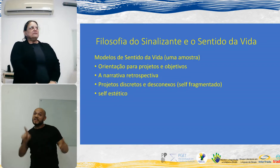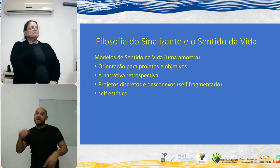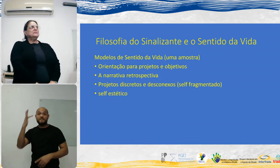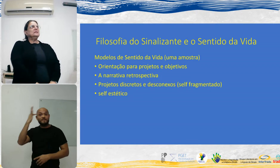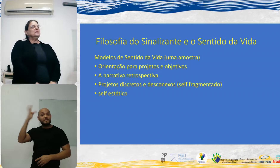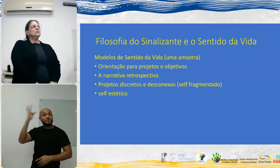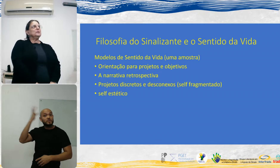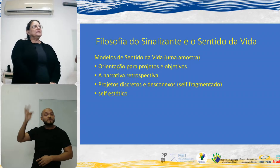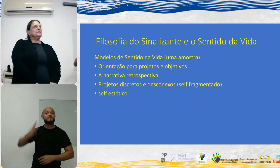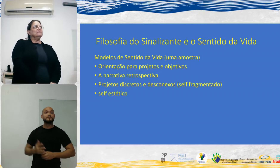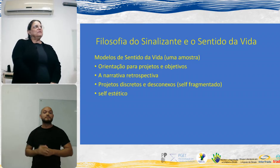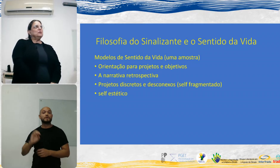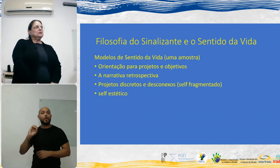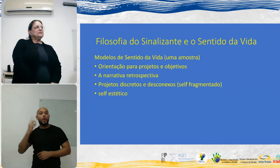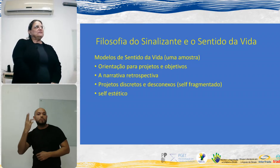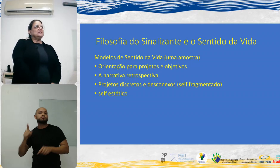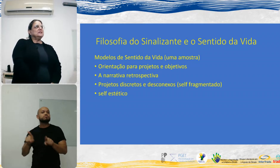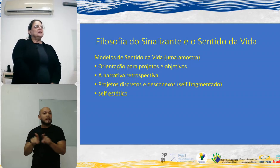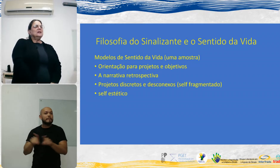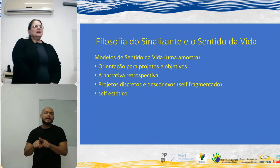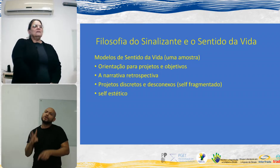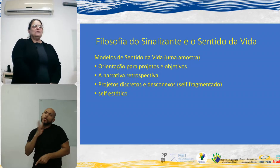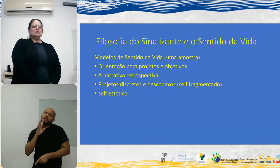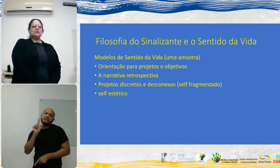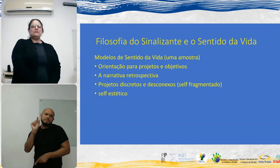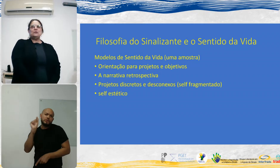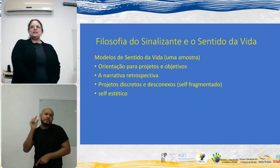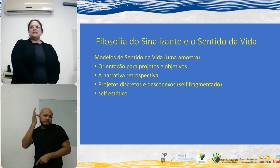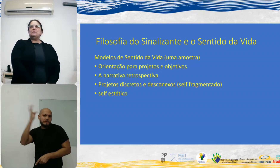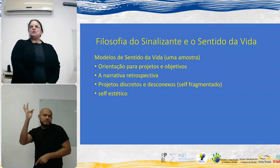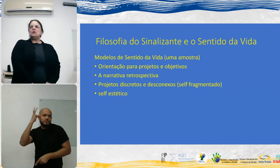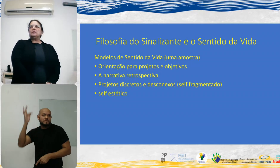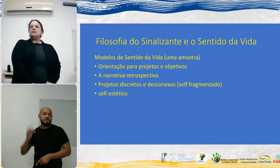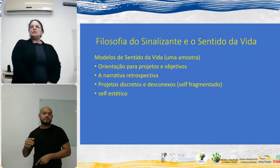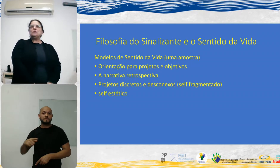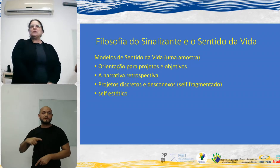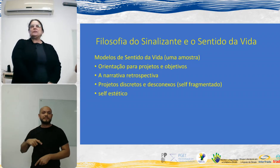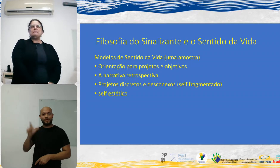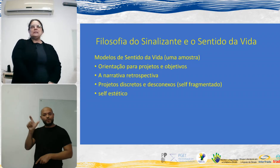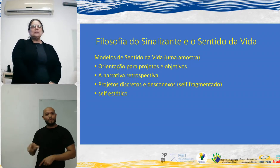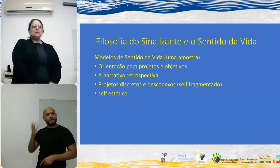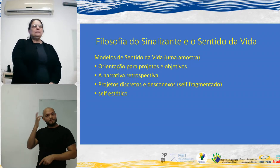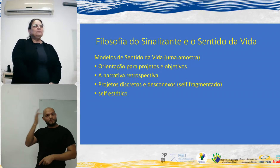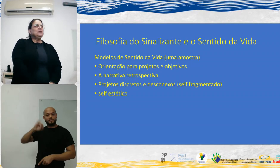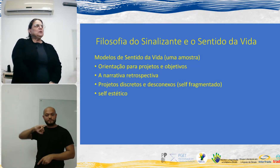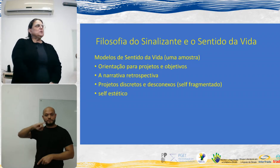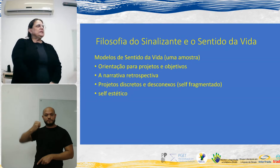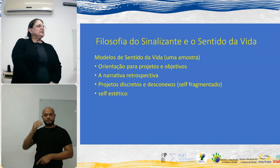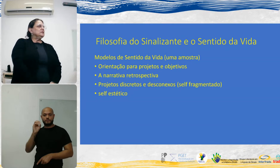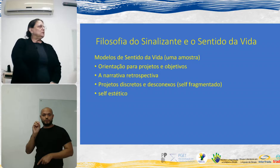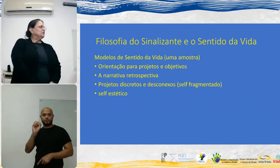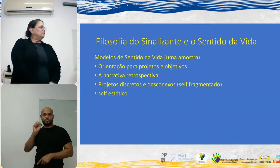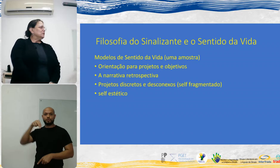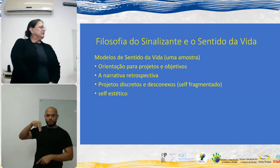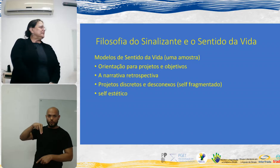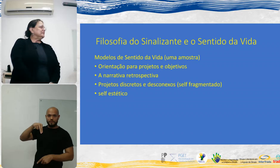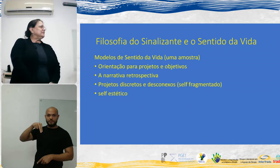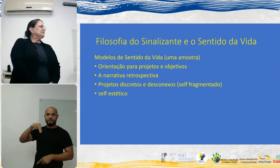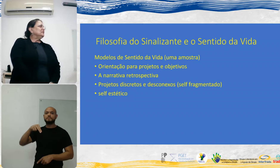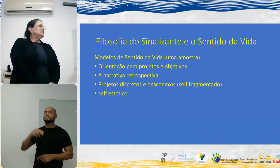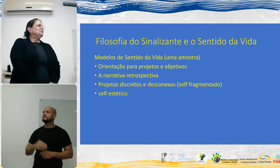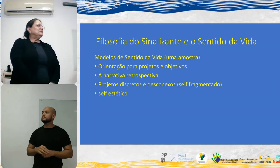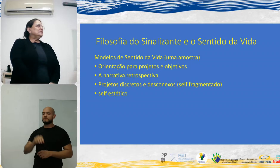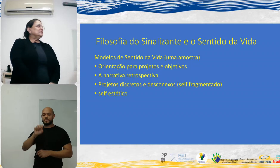little bit familiar with some philosophy, a philosopher named John Stuart Mill, who is known for